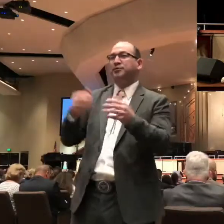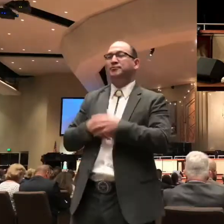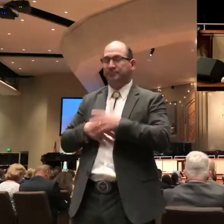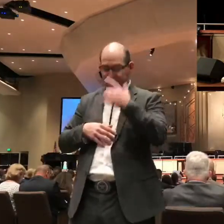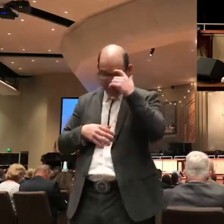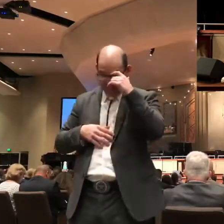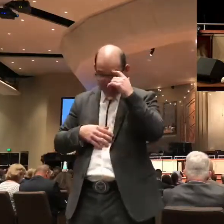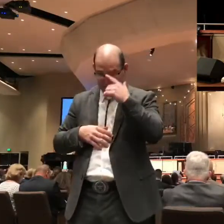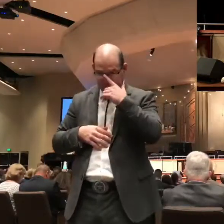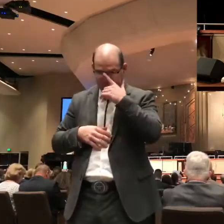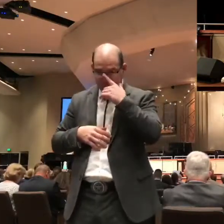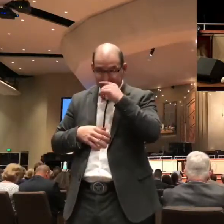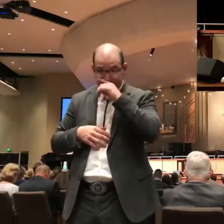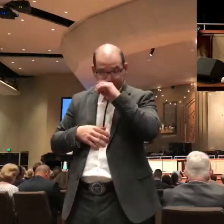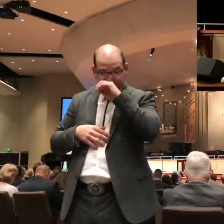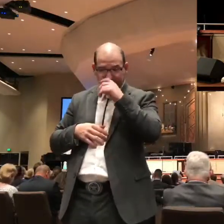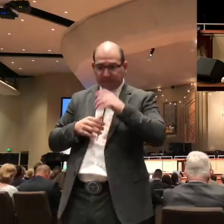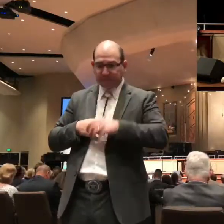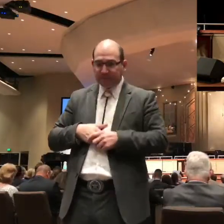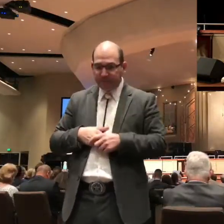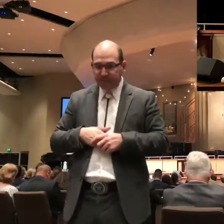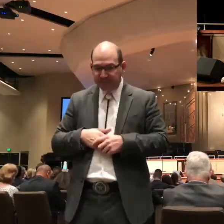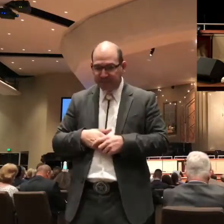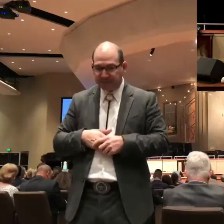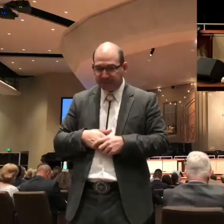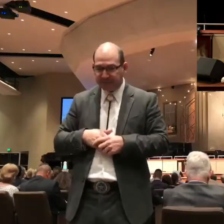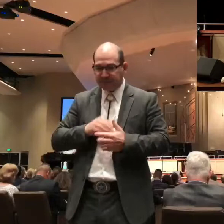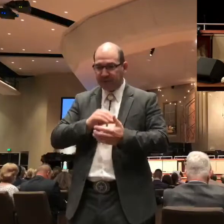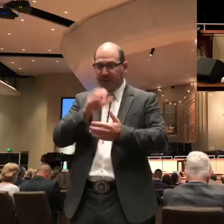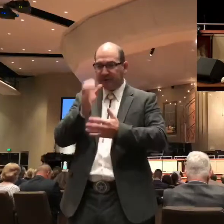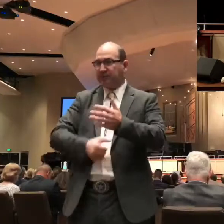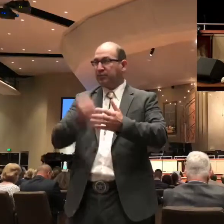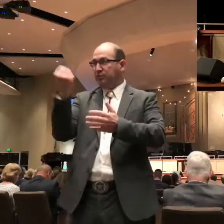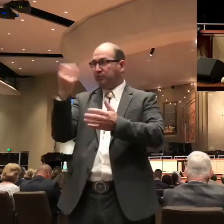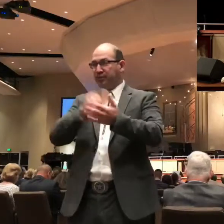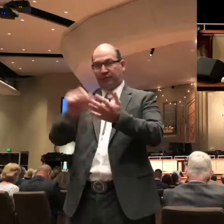we're on the third point, so you can be encouraged there too. Ecclesiastes 12, 12.